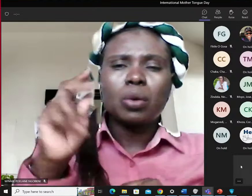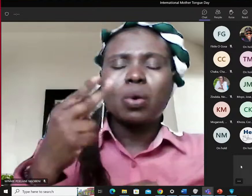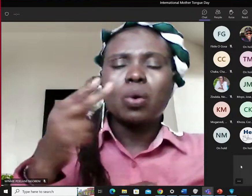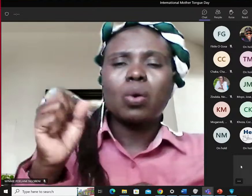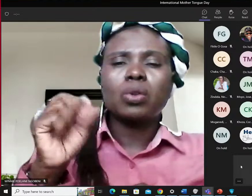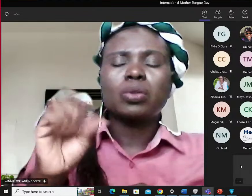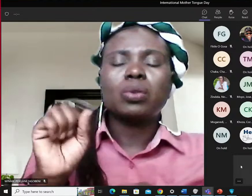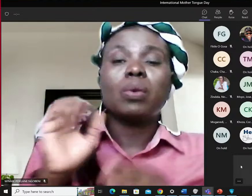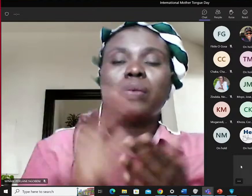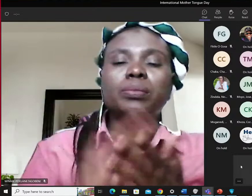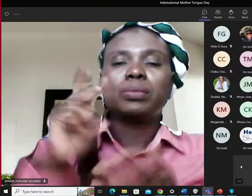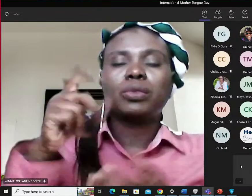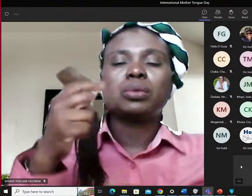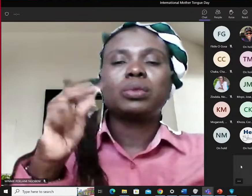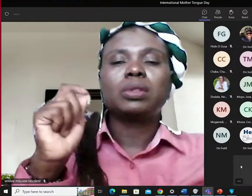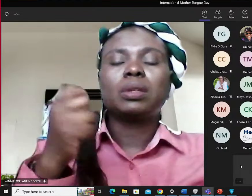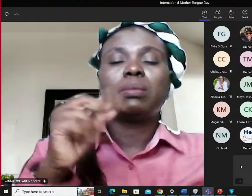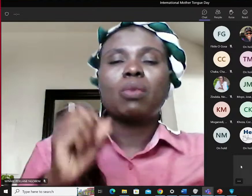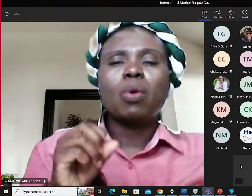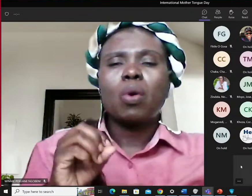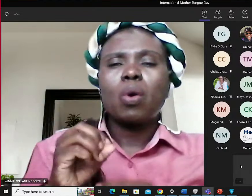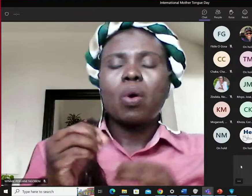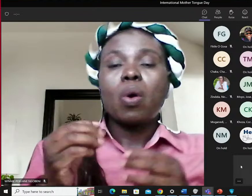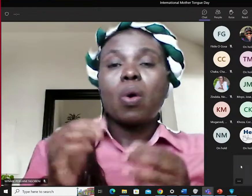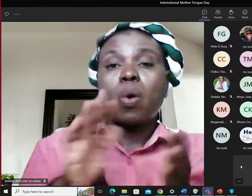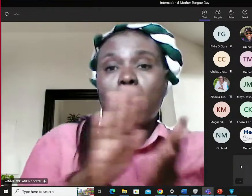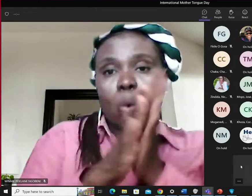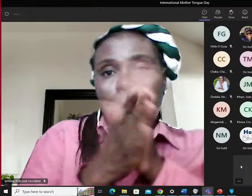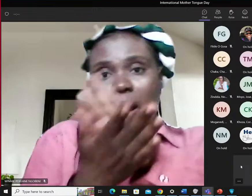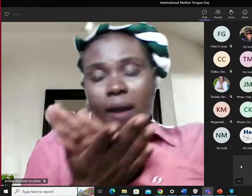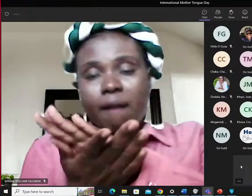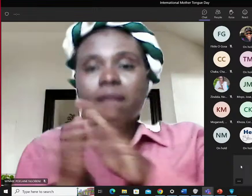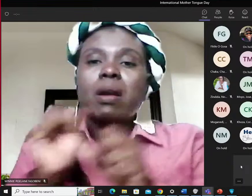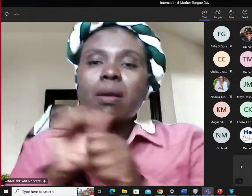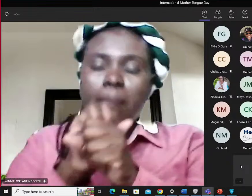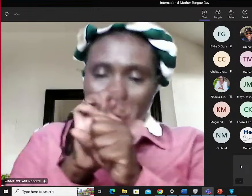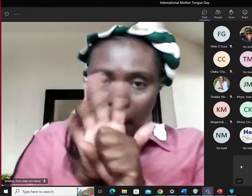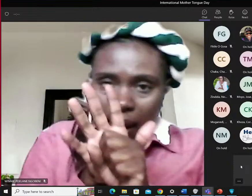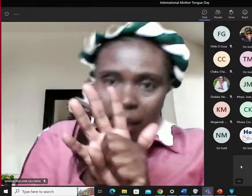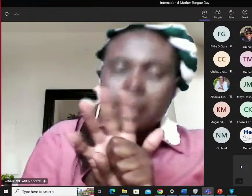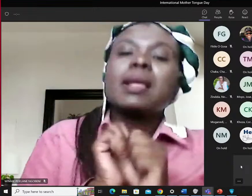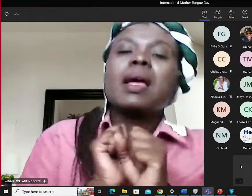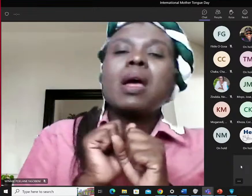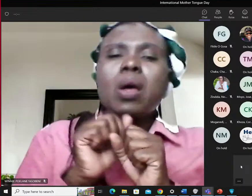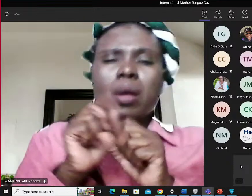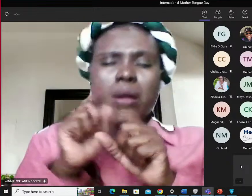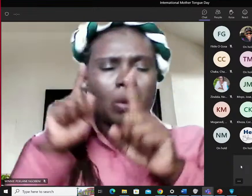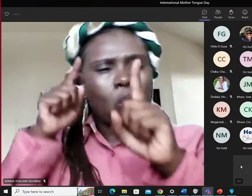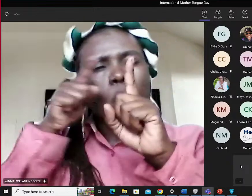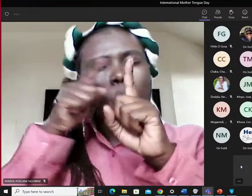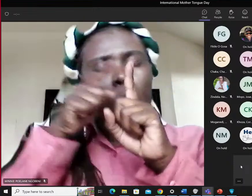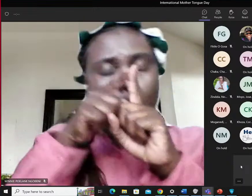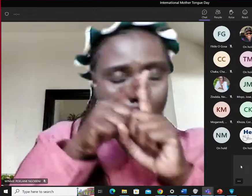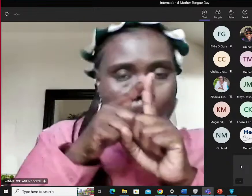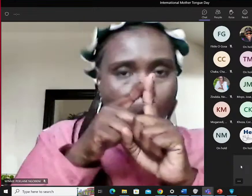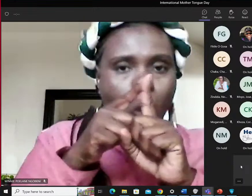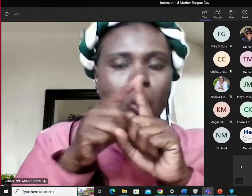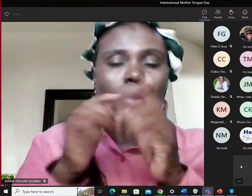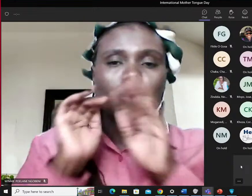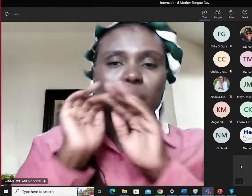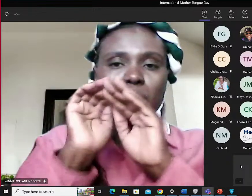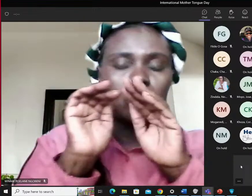passed away during COVID. It was his initiative to teach this module in